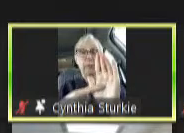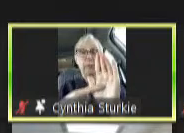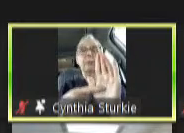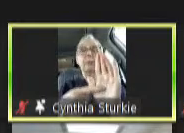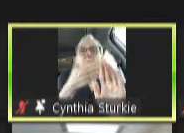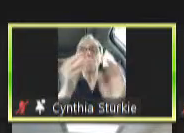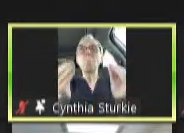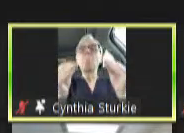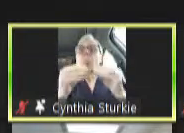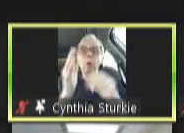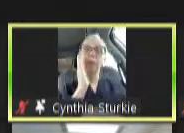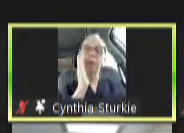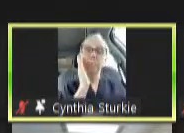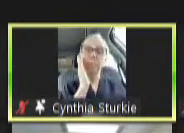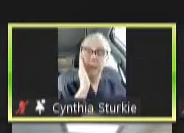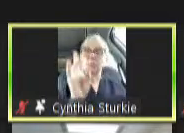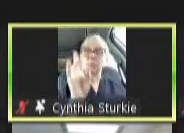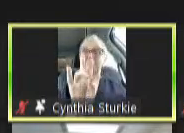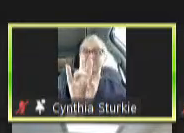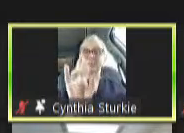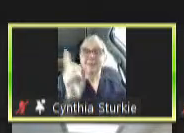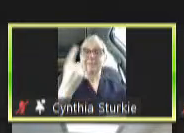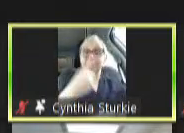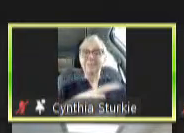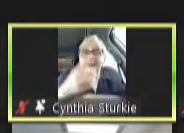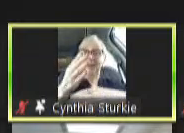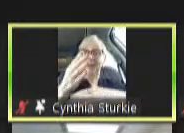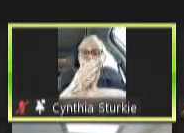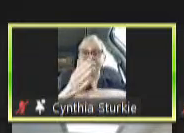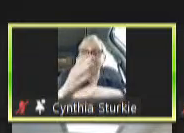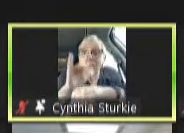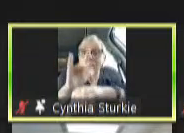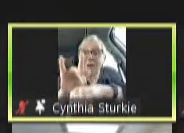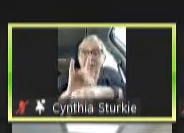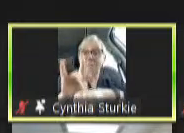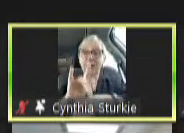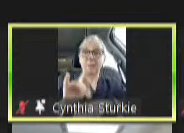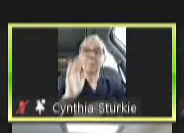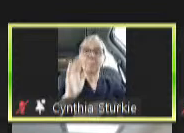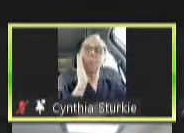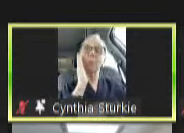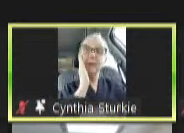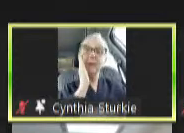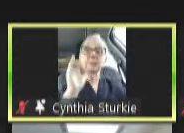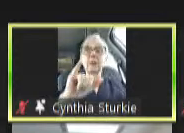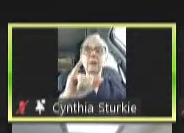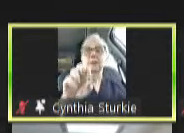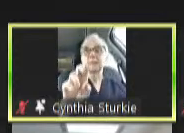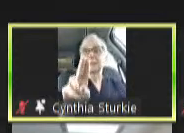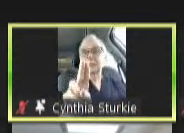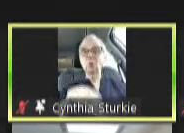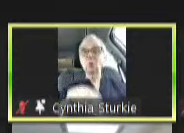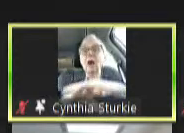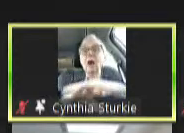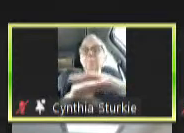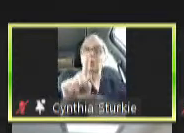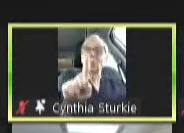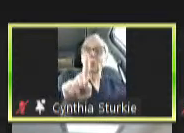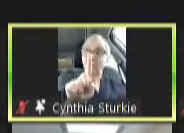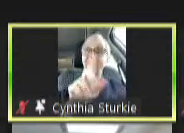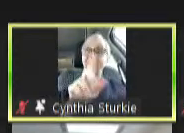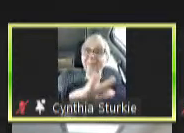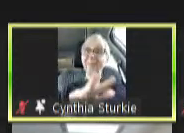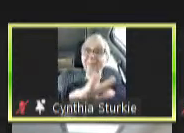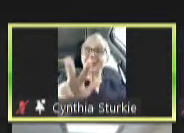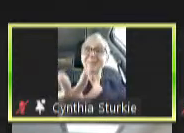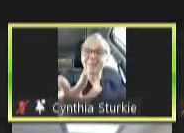And our 7-day moving average available ICU beds in the state is up to about 133. And we do know that